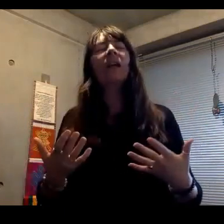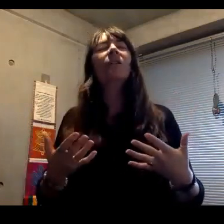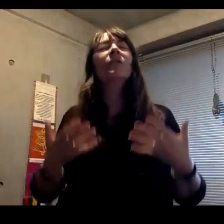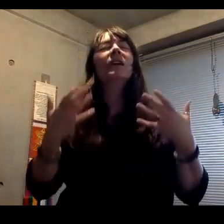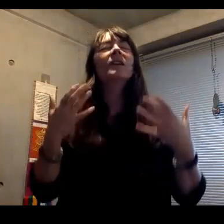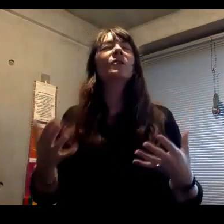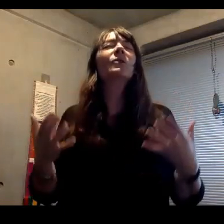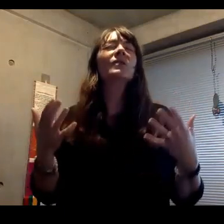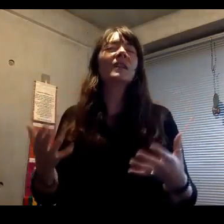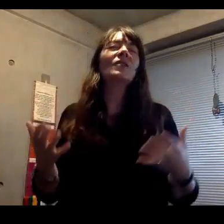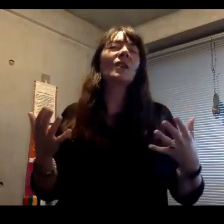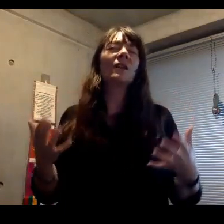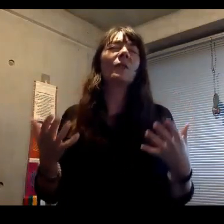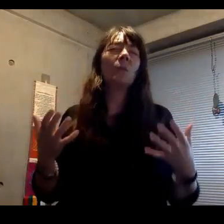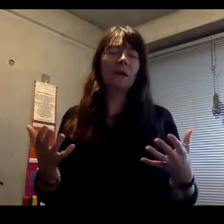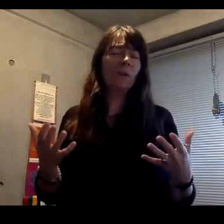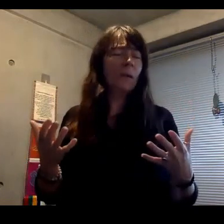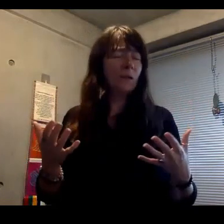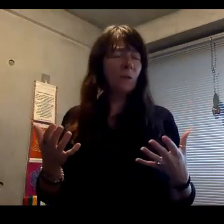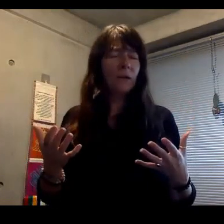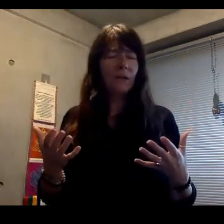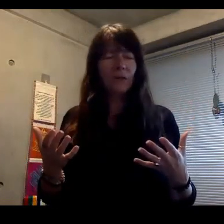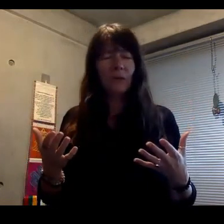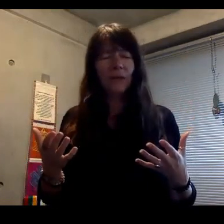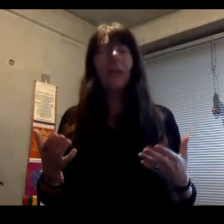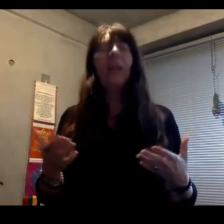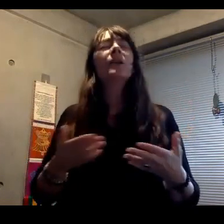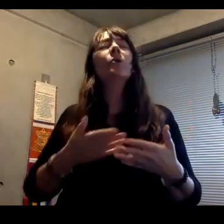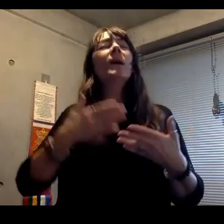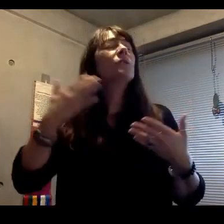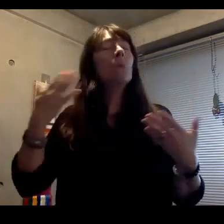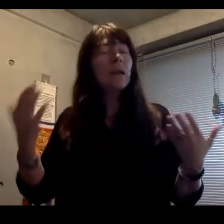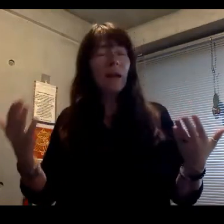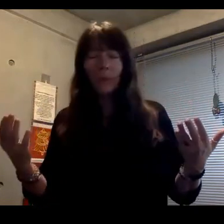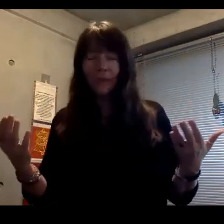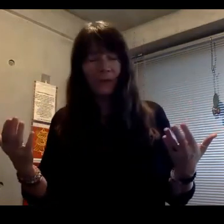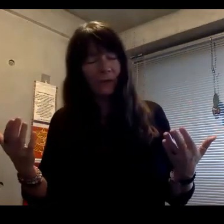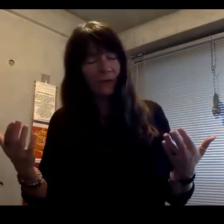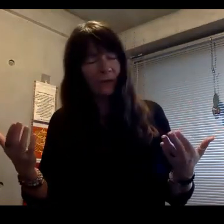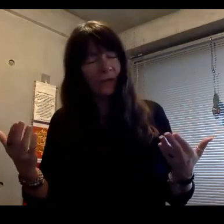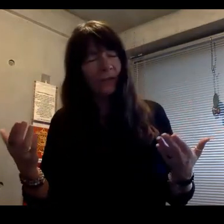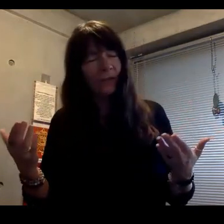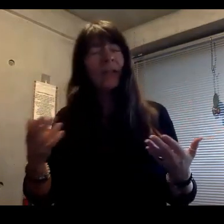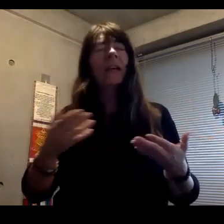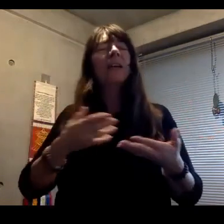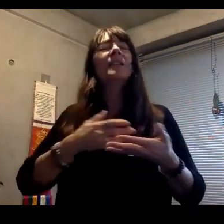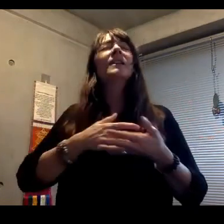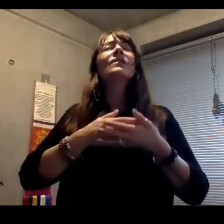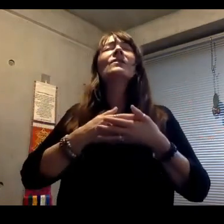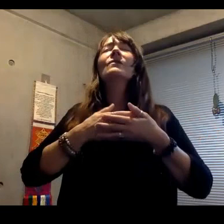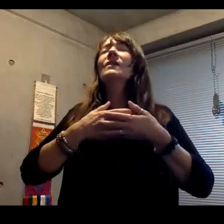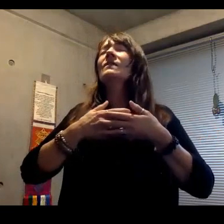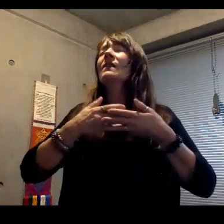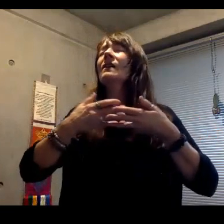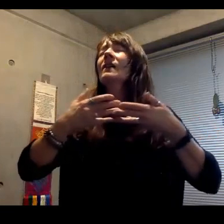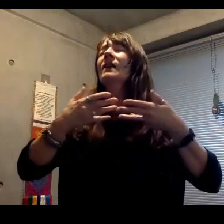of love adores each and every one, no matter what they're doing, no matter what happens on your earth.